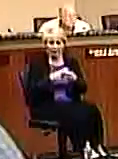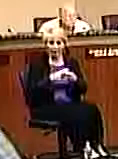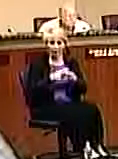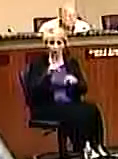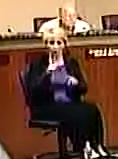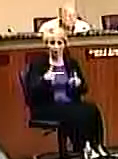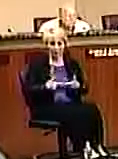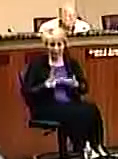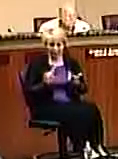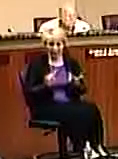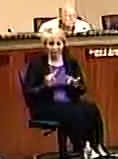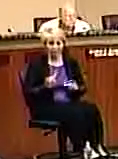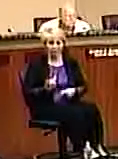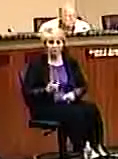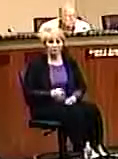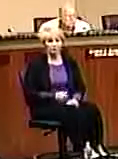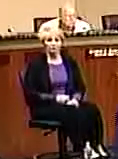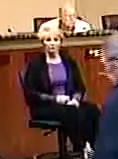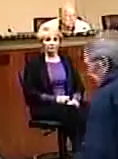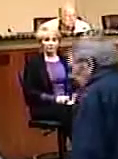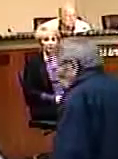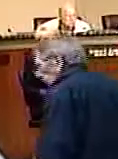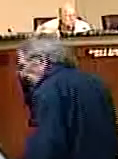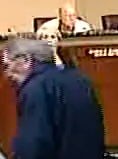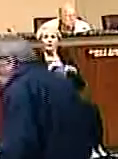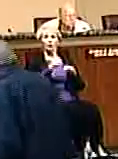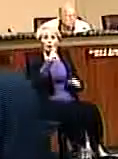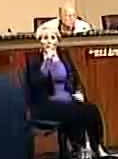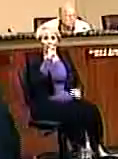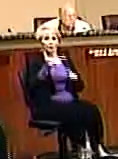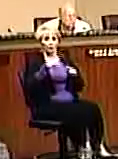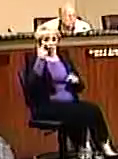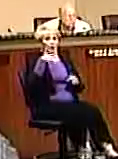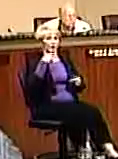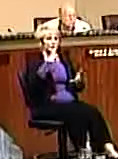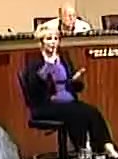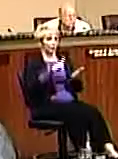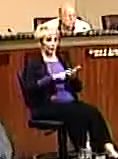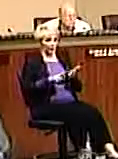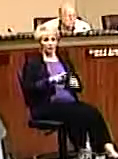and where you reside clearly into the mic for our recording secretary.